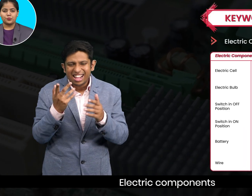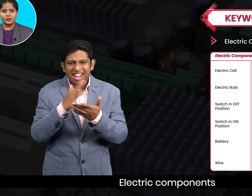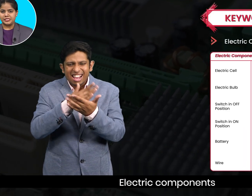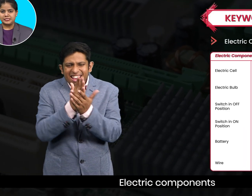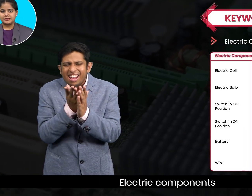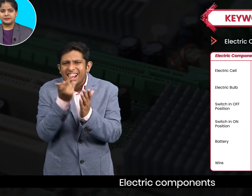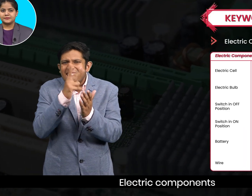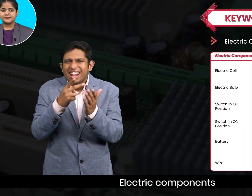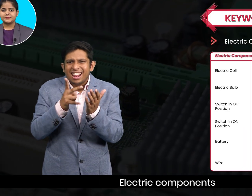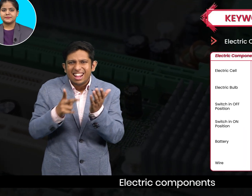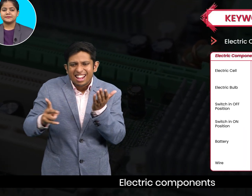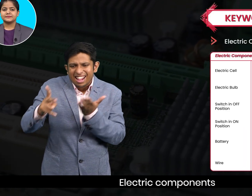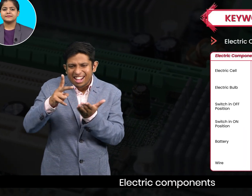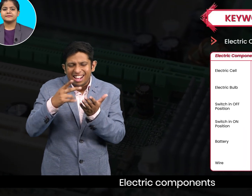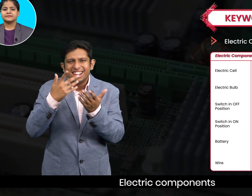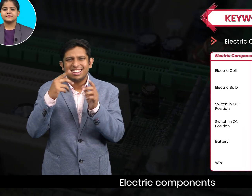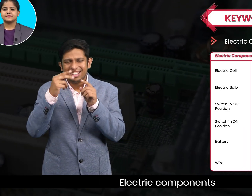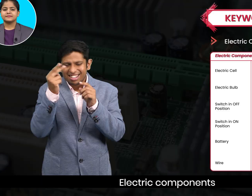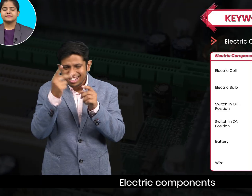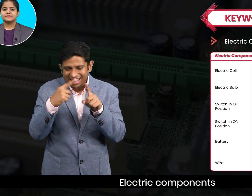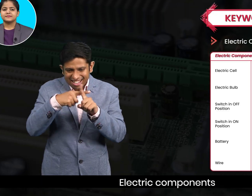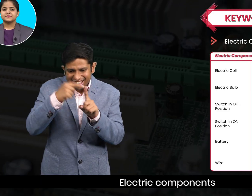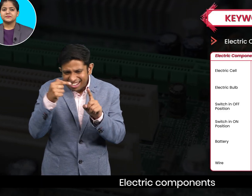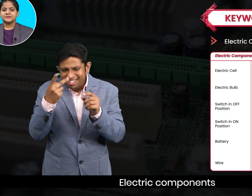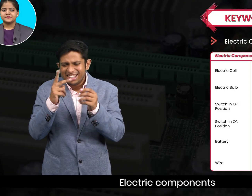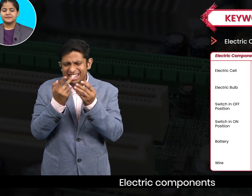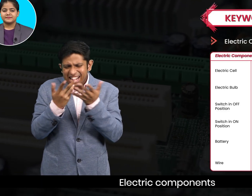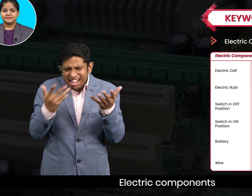Electric components.